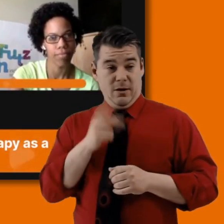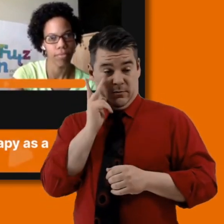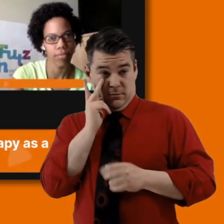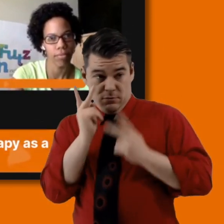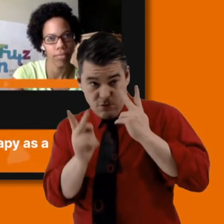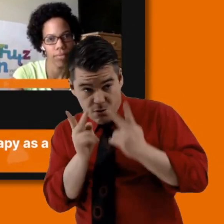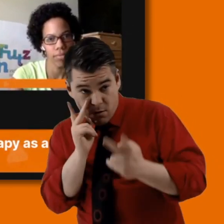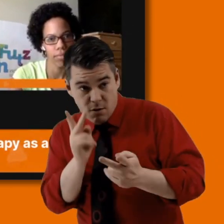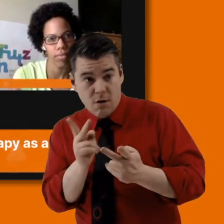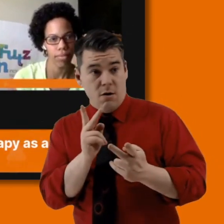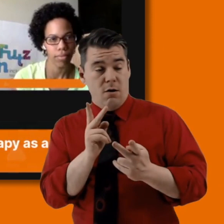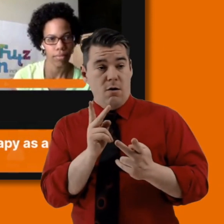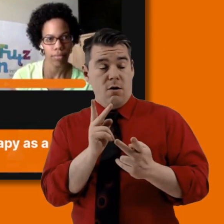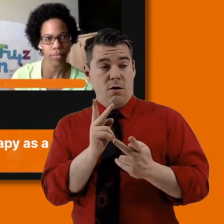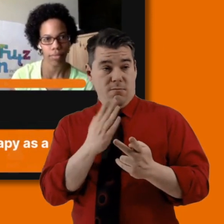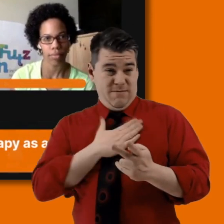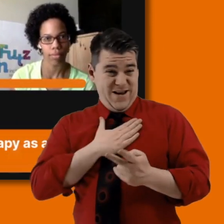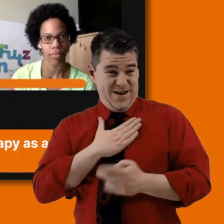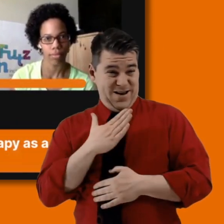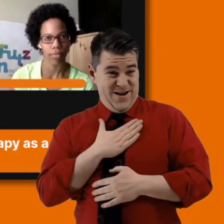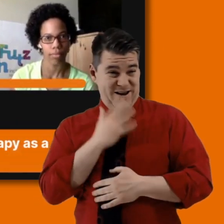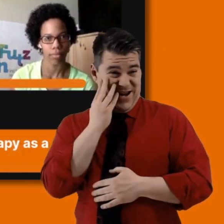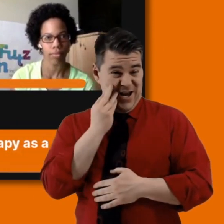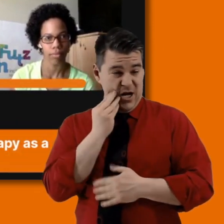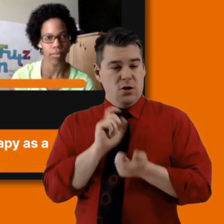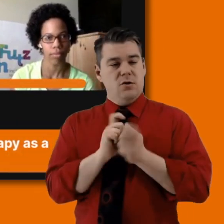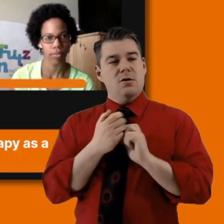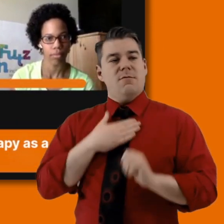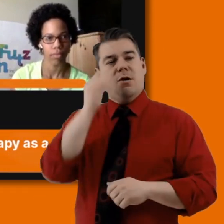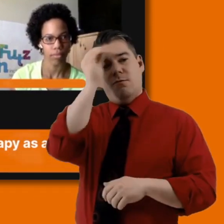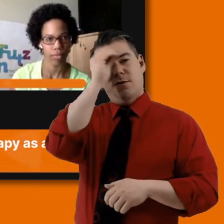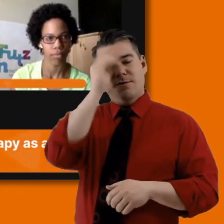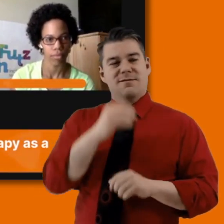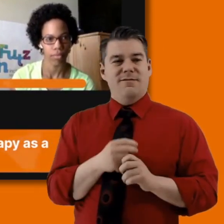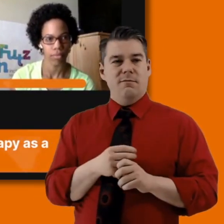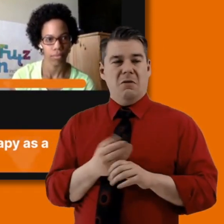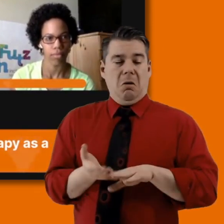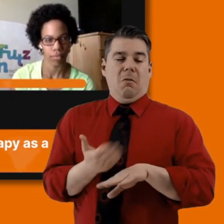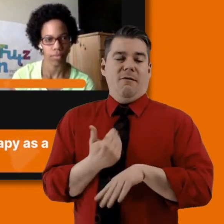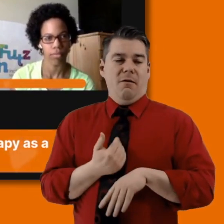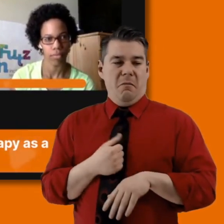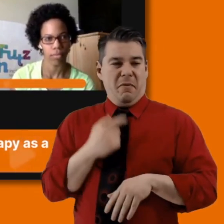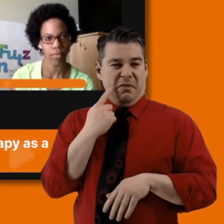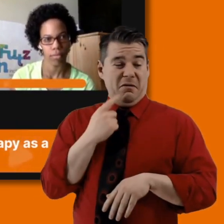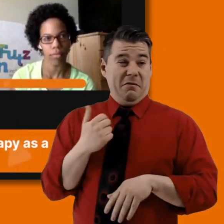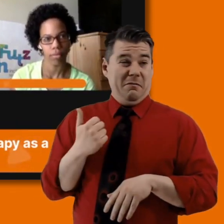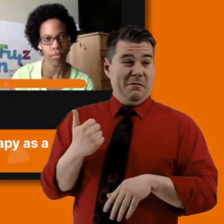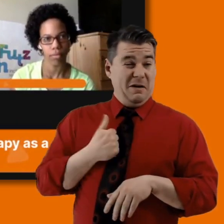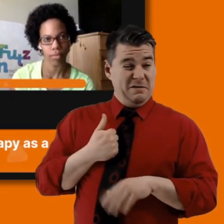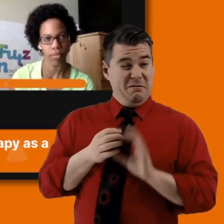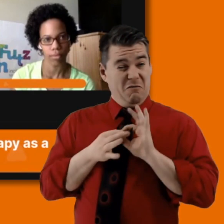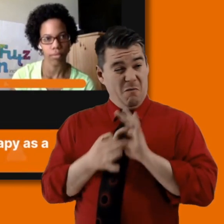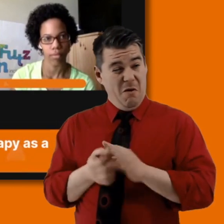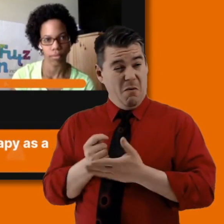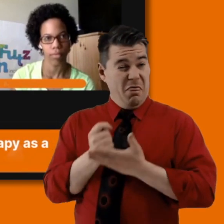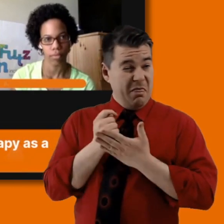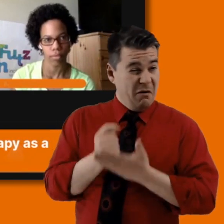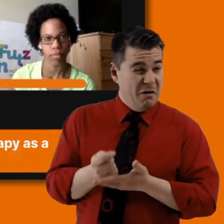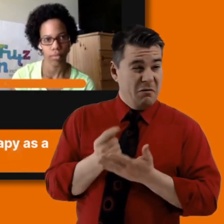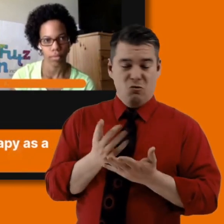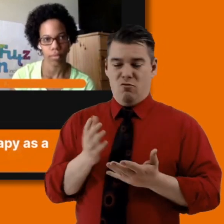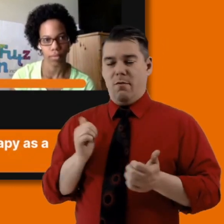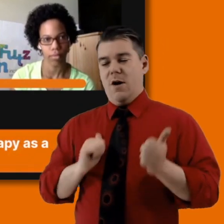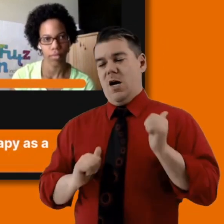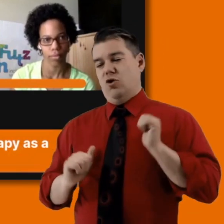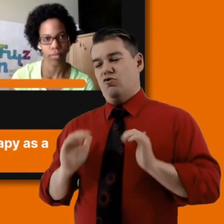that firsthand, it kind of changed my opinion, because I never thought of myself as doing anything therapy related, because I was always the